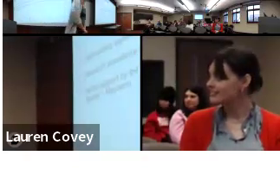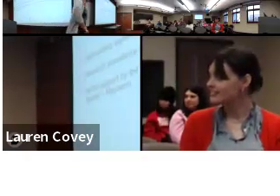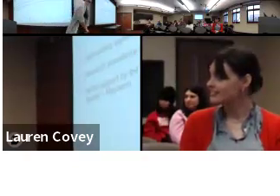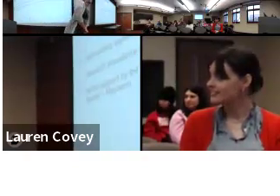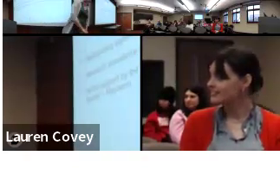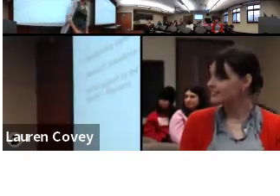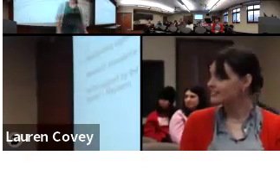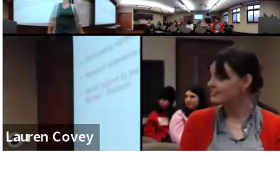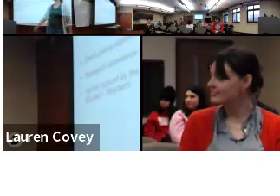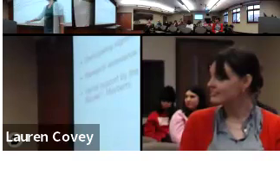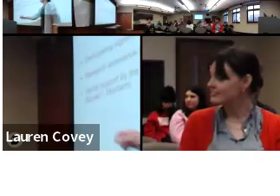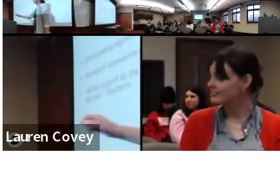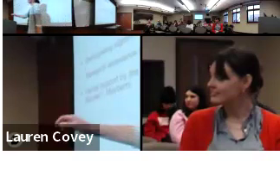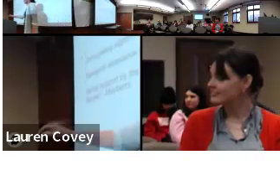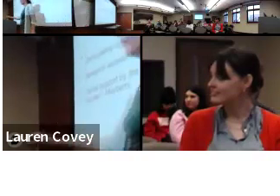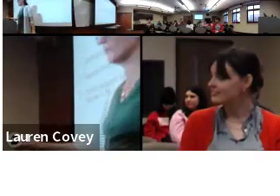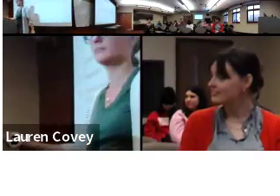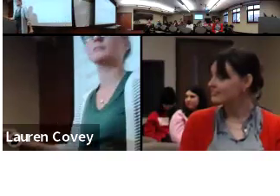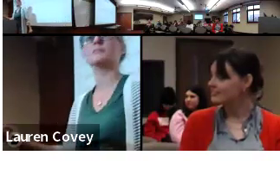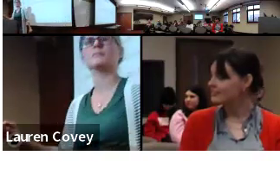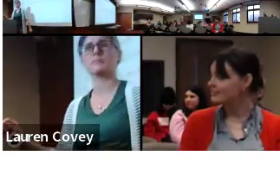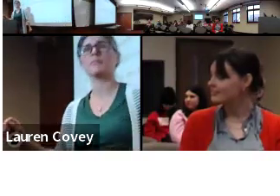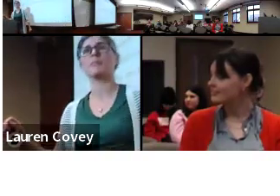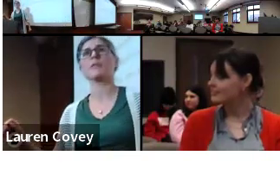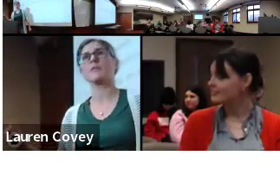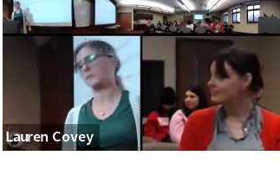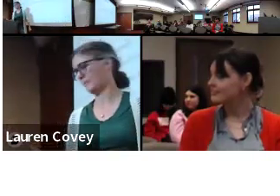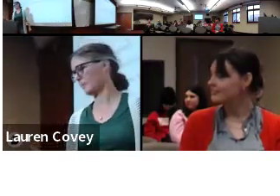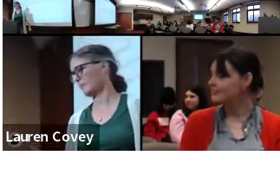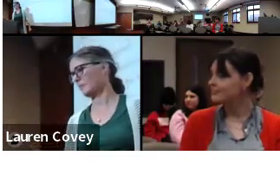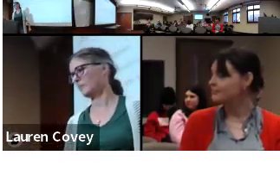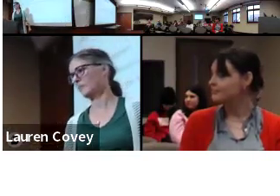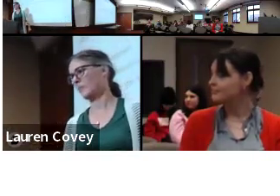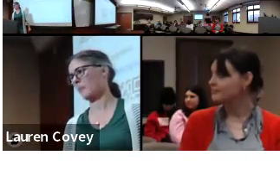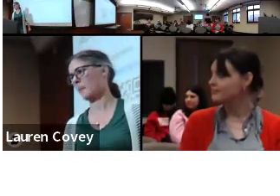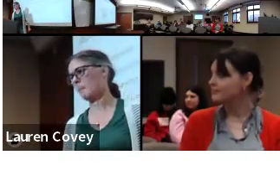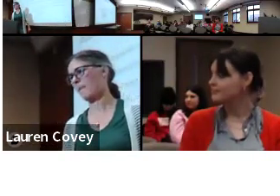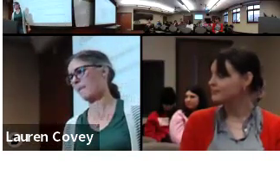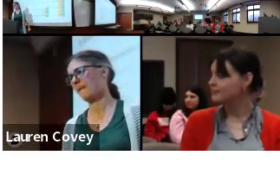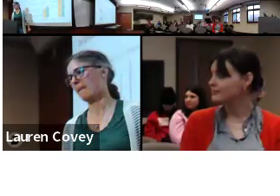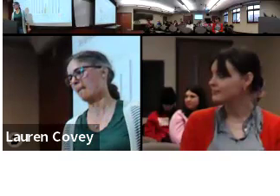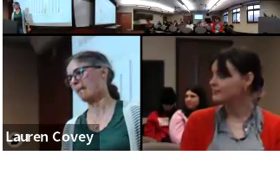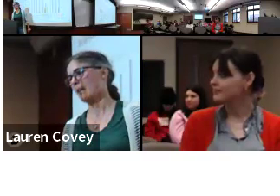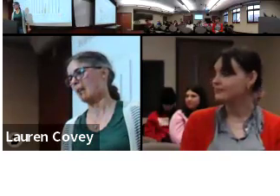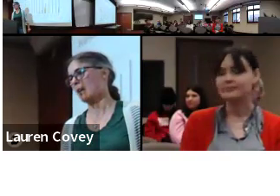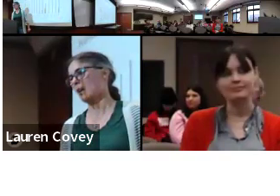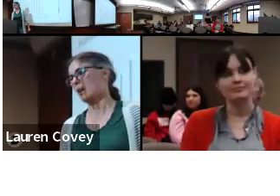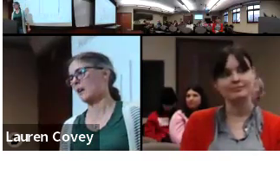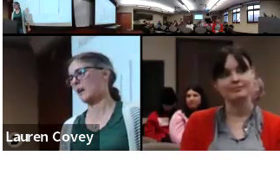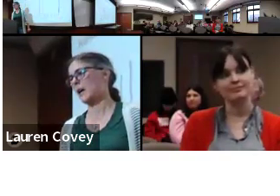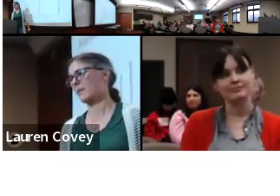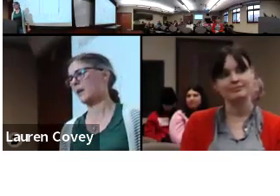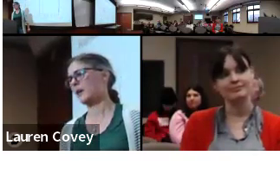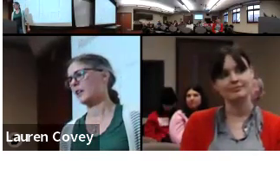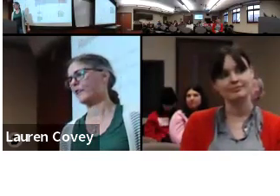Question. I think it was clarified when you describe those late learners, right? Why are they exposed to reading and